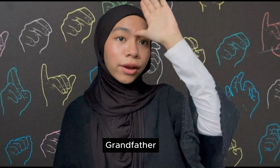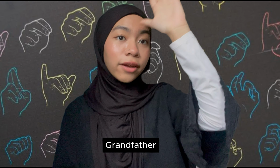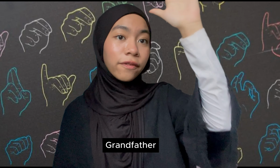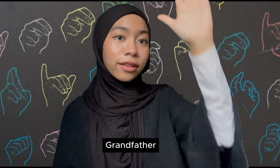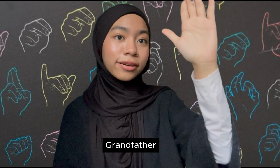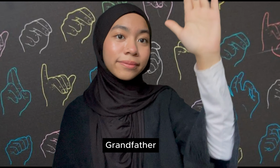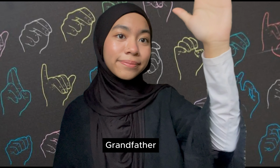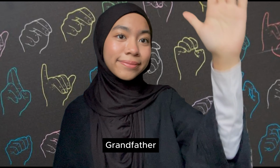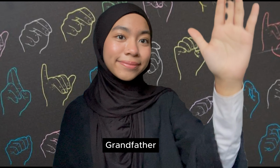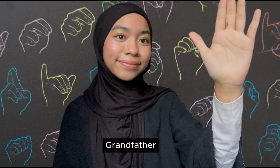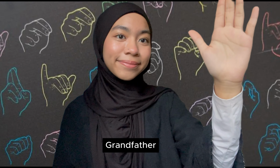Grandfather.